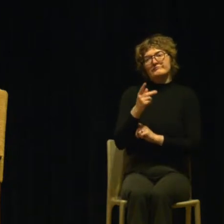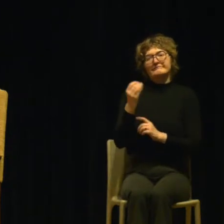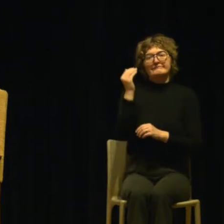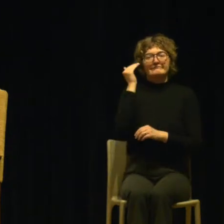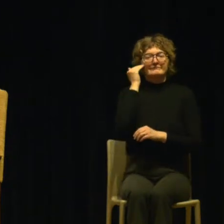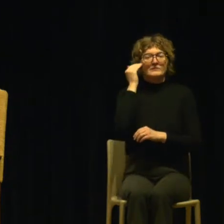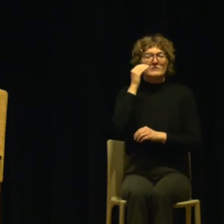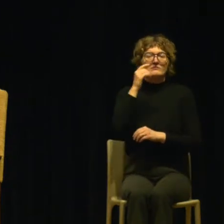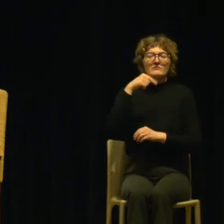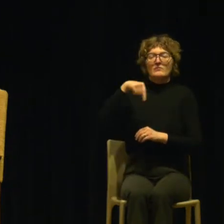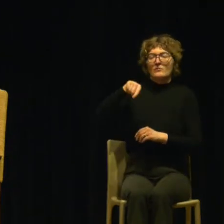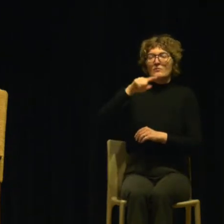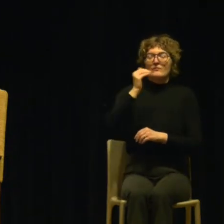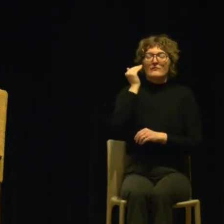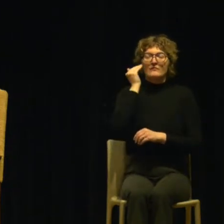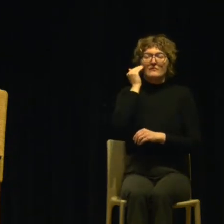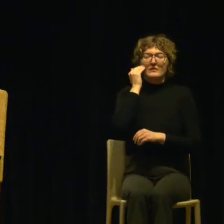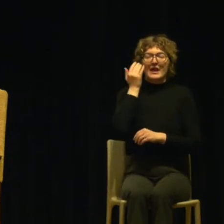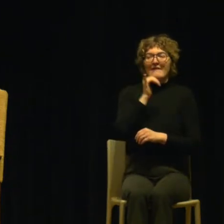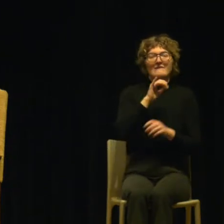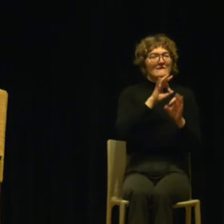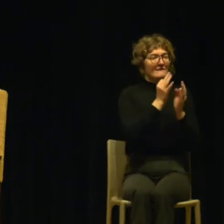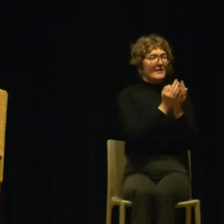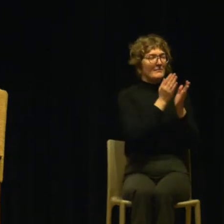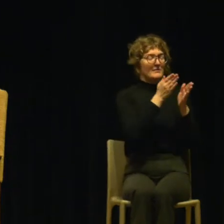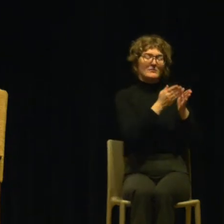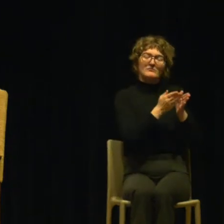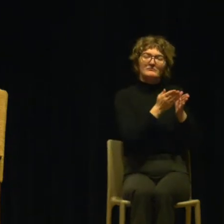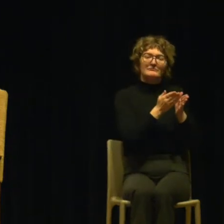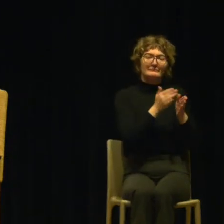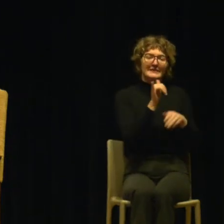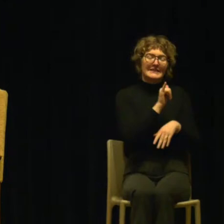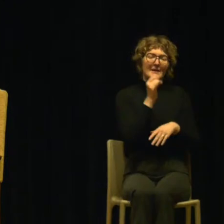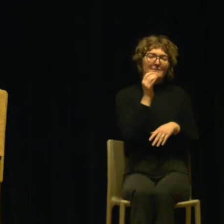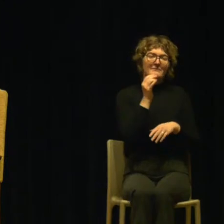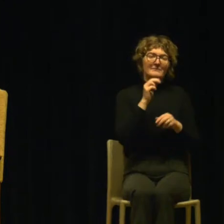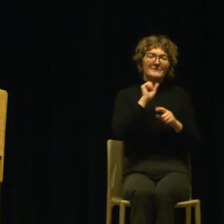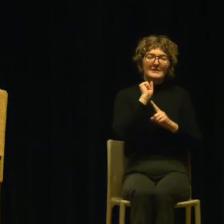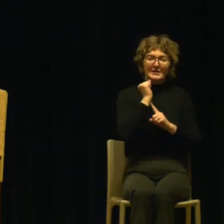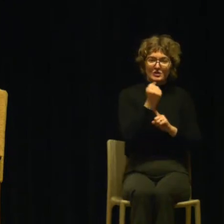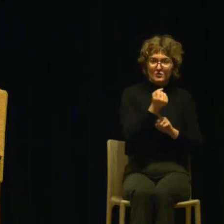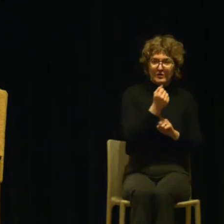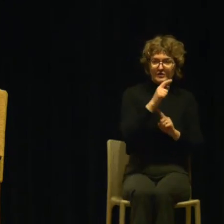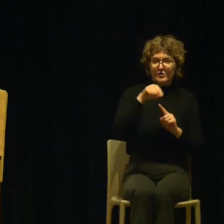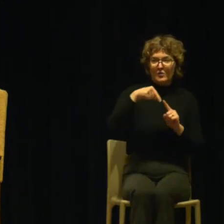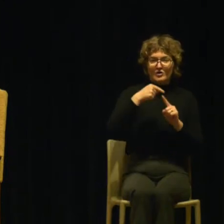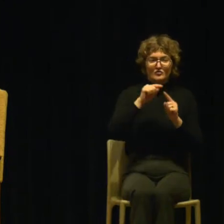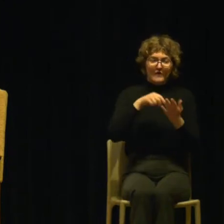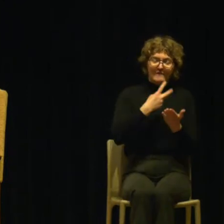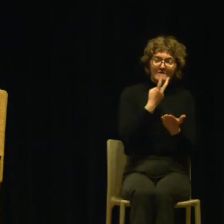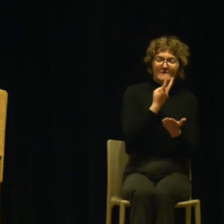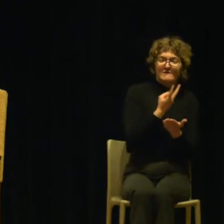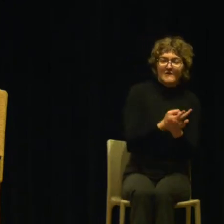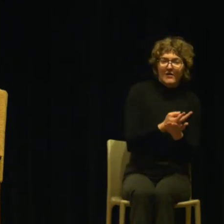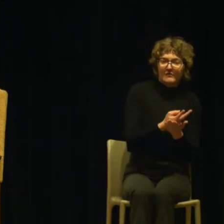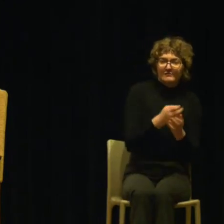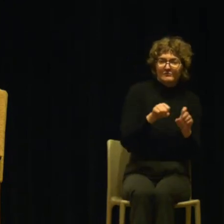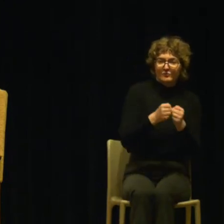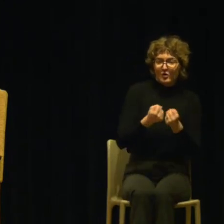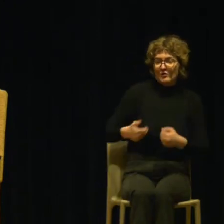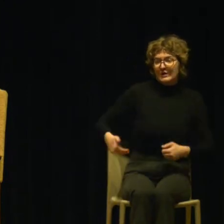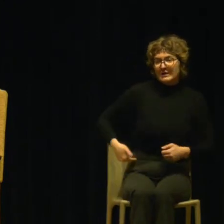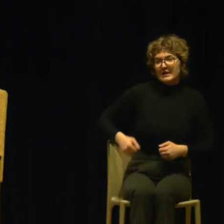you have dealt with this or have relatives who have certainly been in this position. Once you have fallen and you have broken a hip,